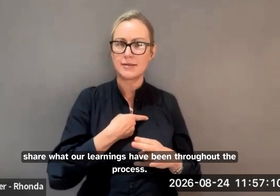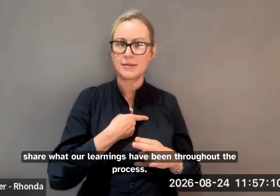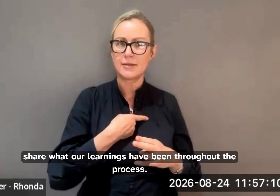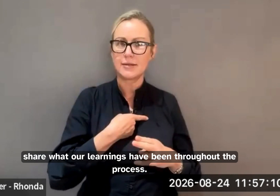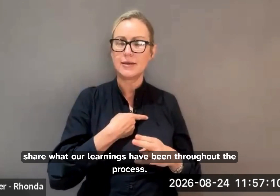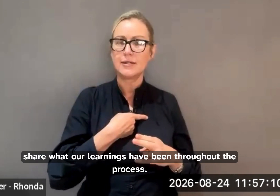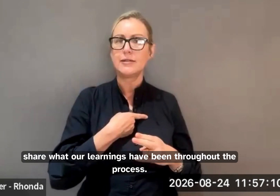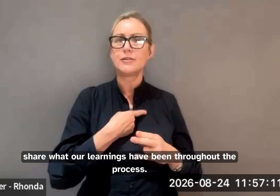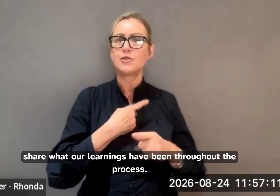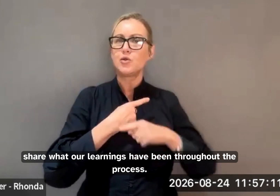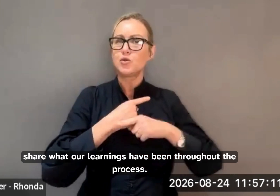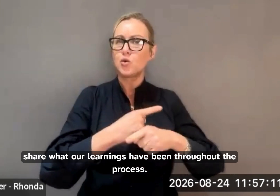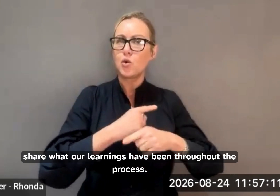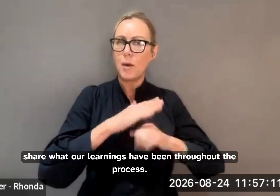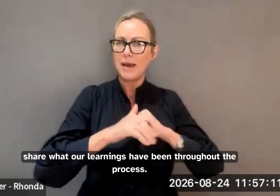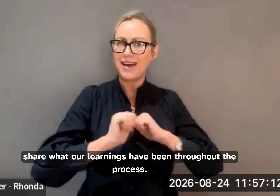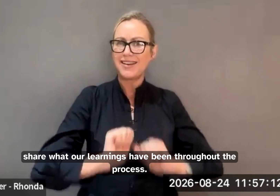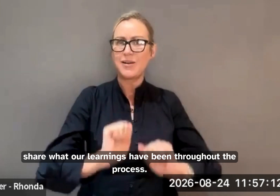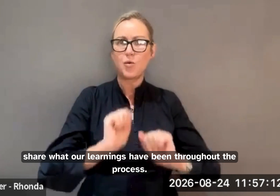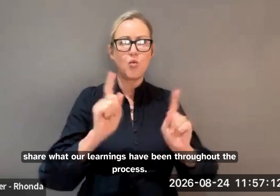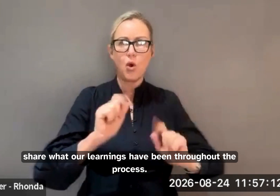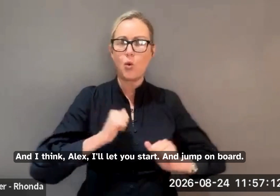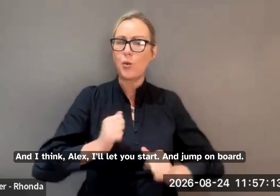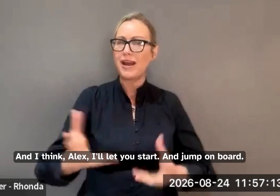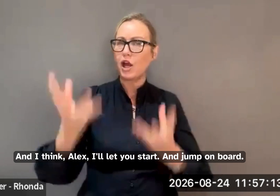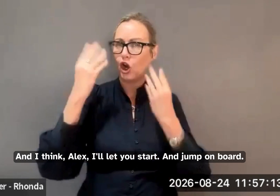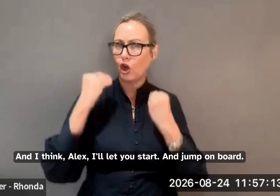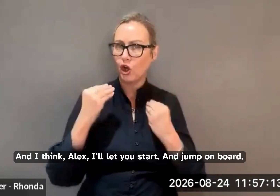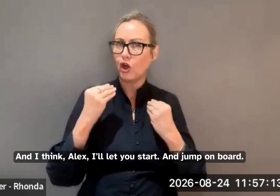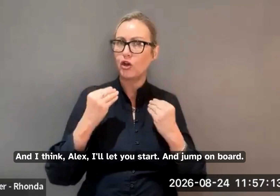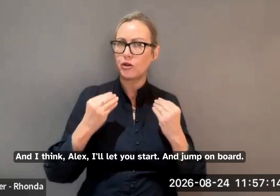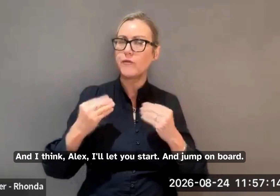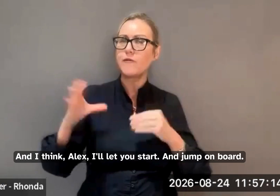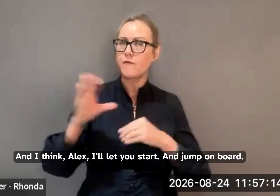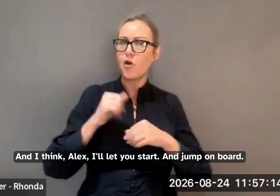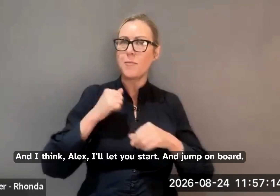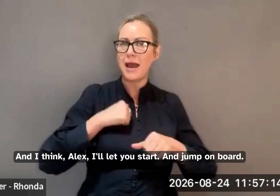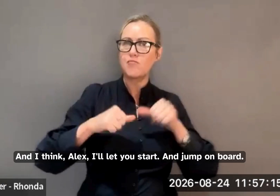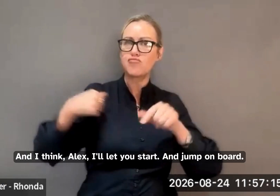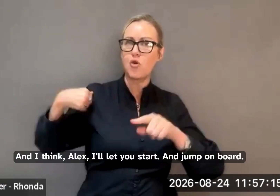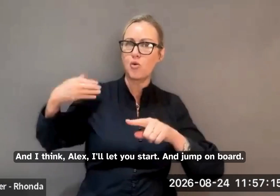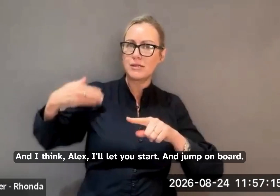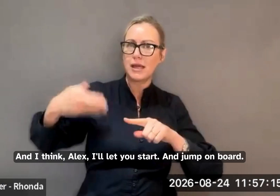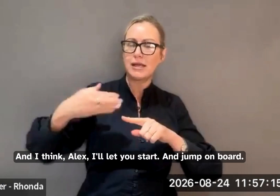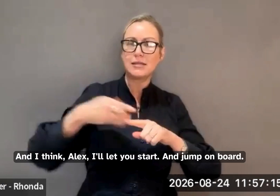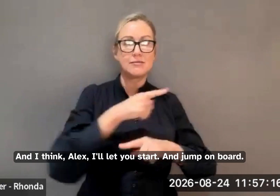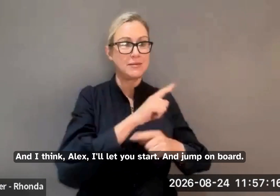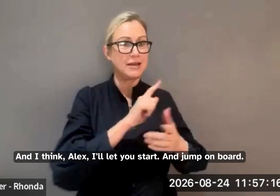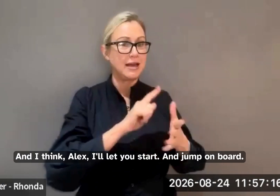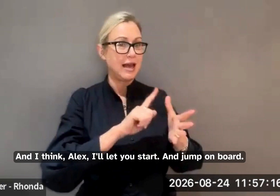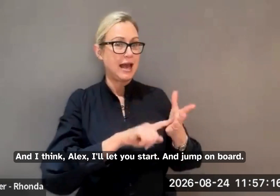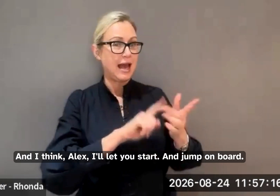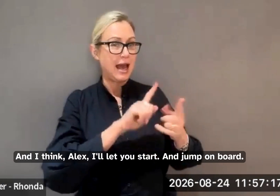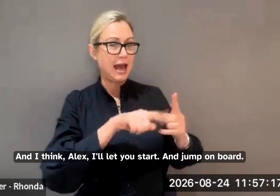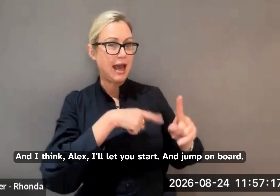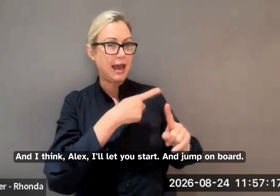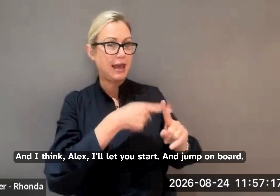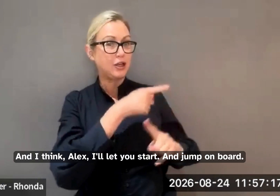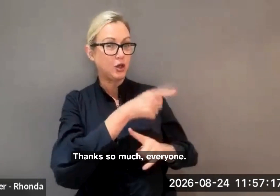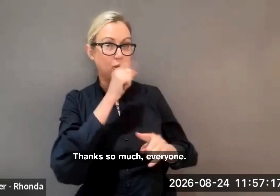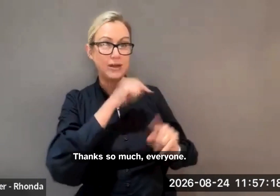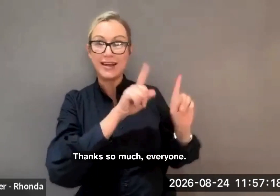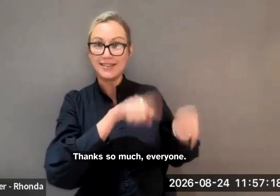what our learnings have been throughout the process. And I think, Alex, I'll let you start and jump on